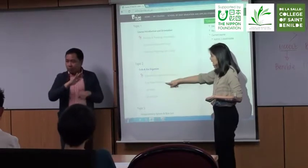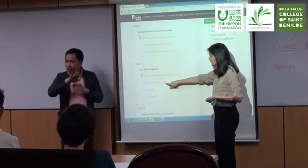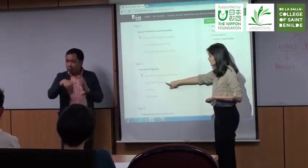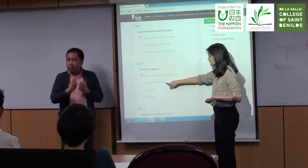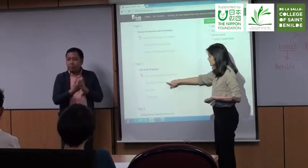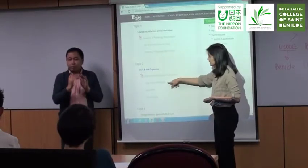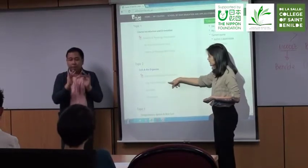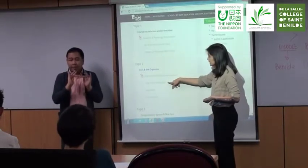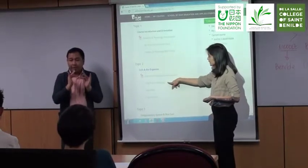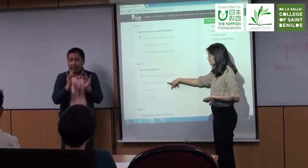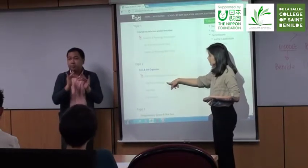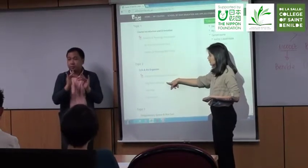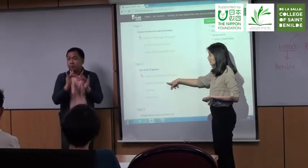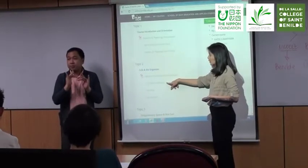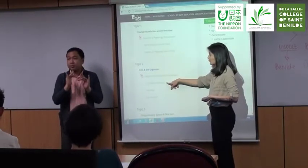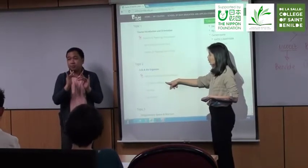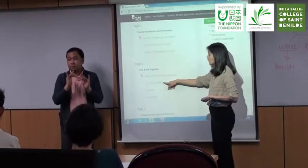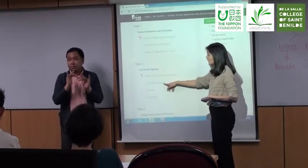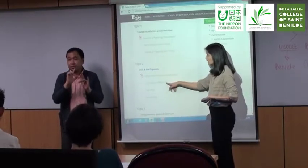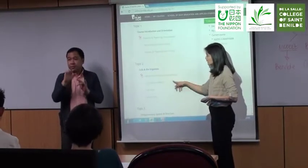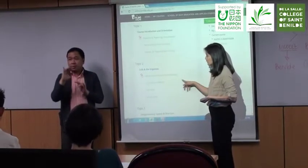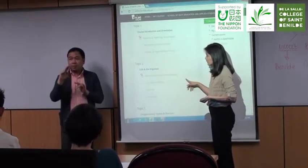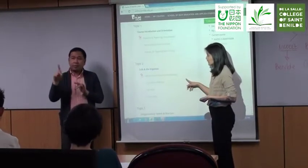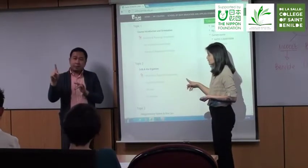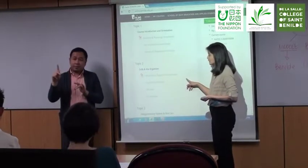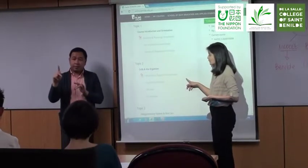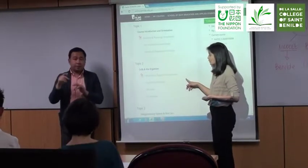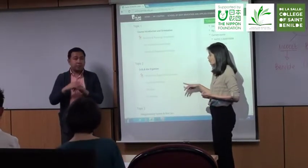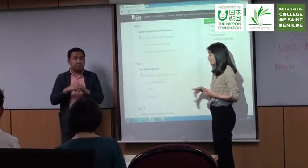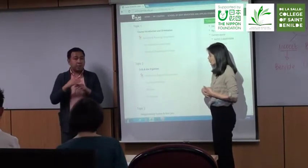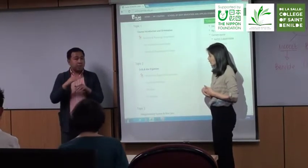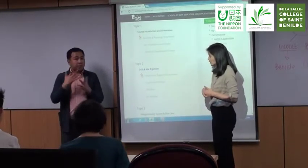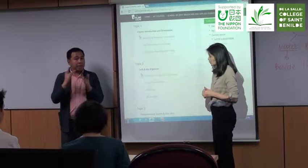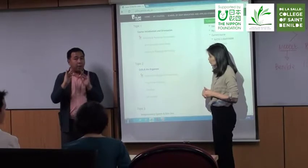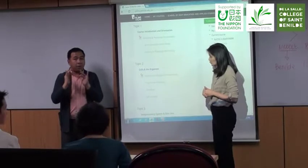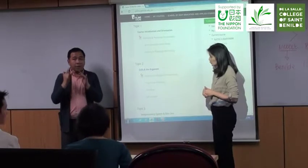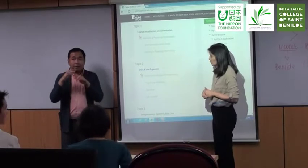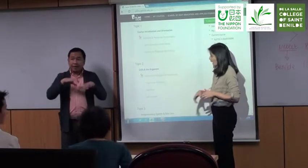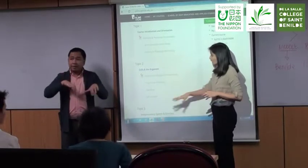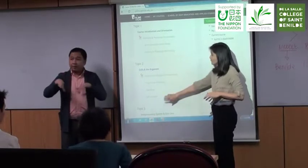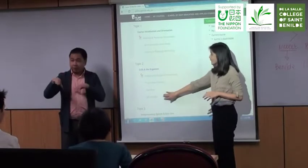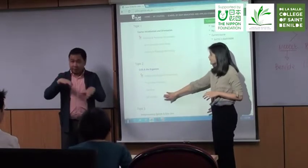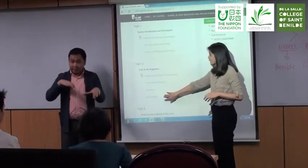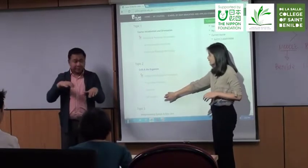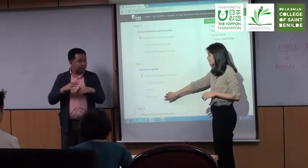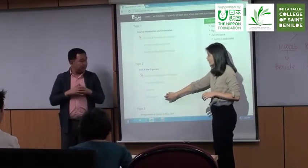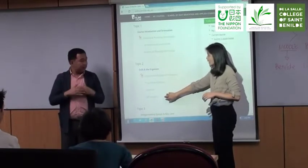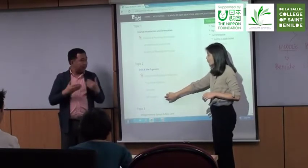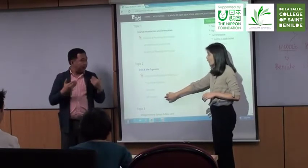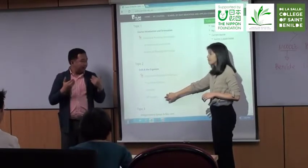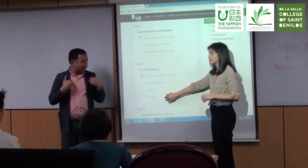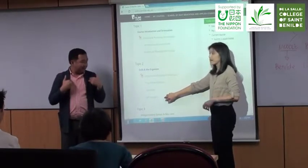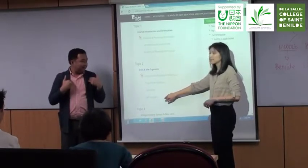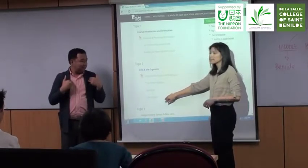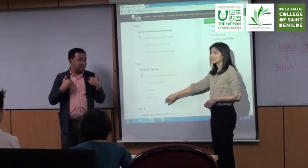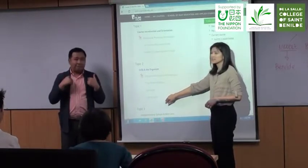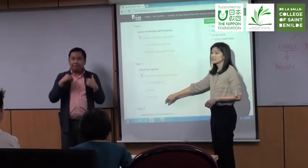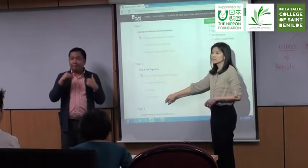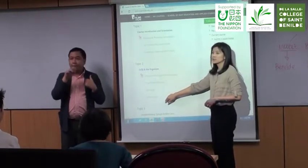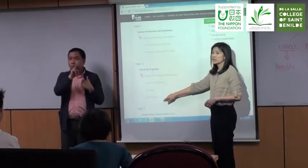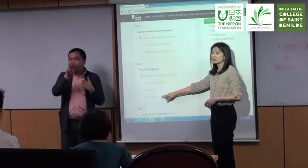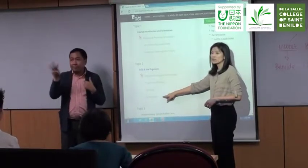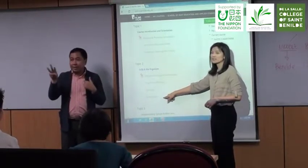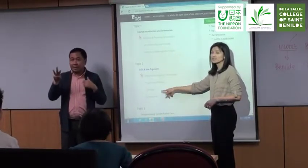the links, online activities that they may want to go to, animated